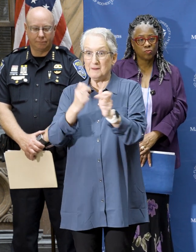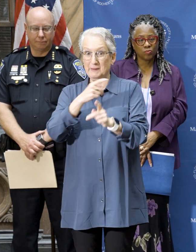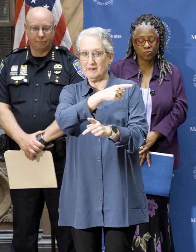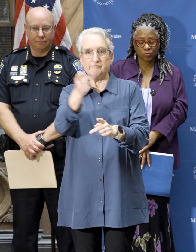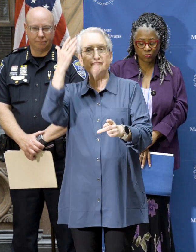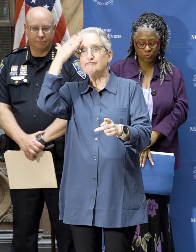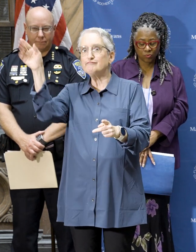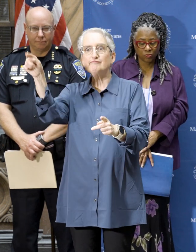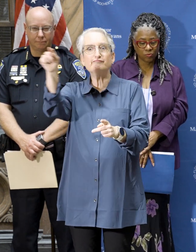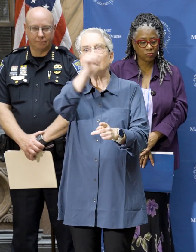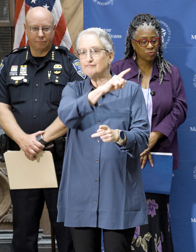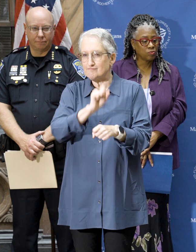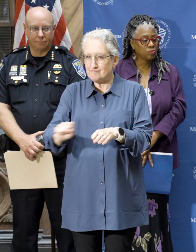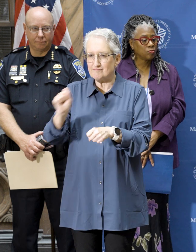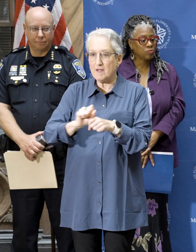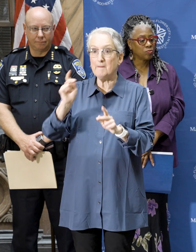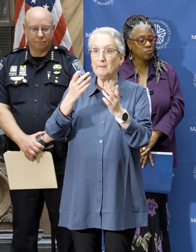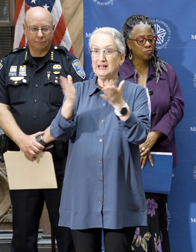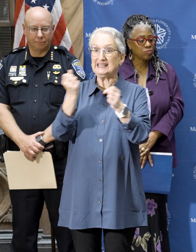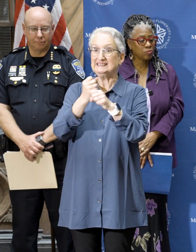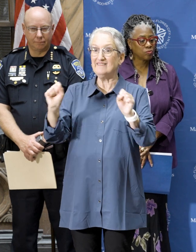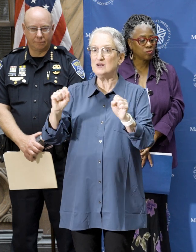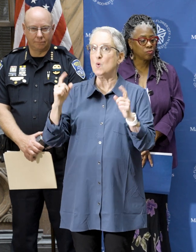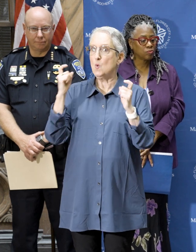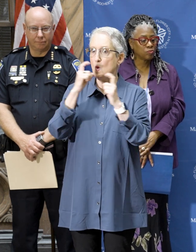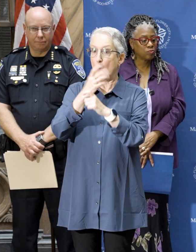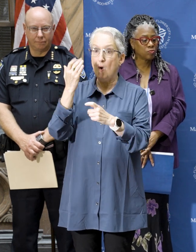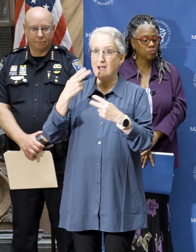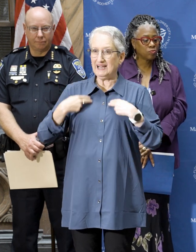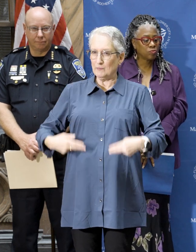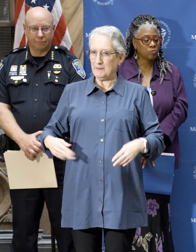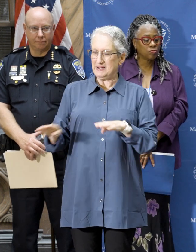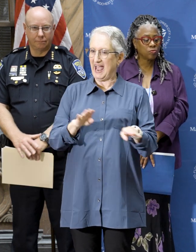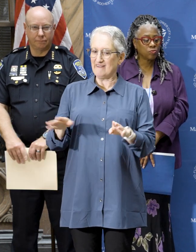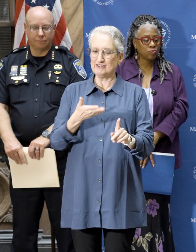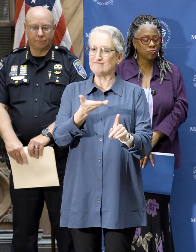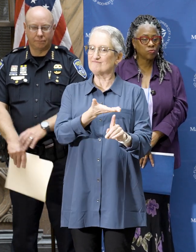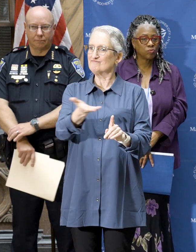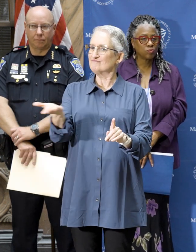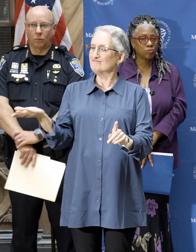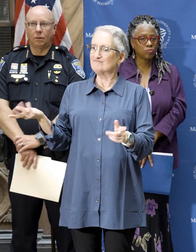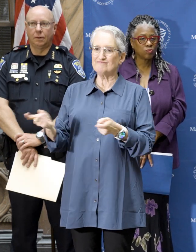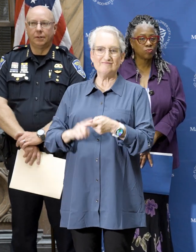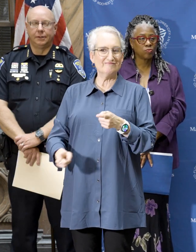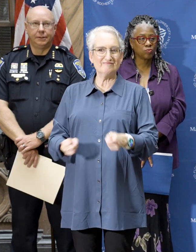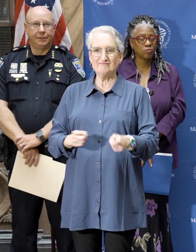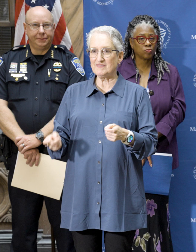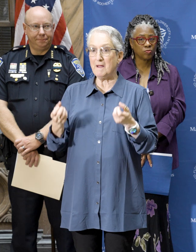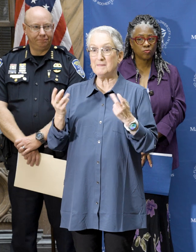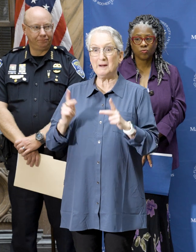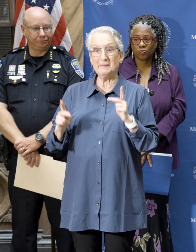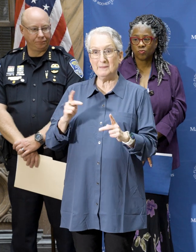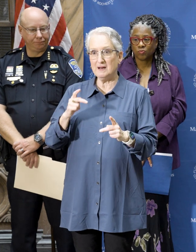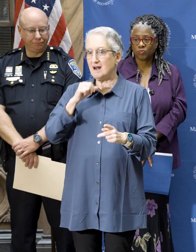complex because you're dealing with human behavior. I also want to recognize, as Zeke mentioned, the many nonprofit and business partners who work with us day in and day